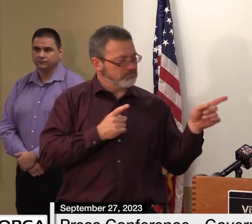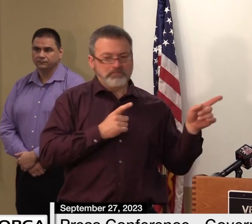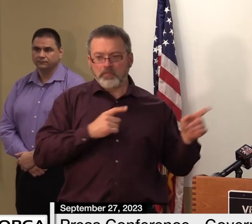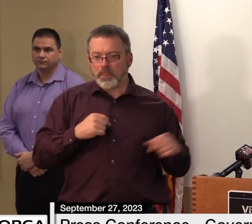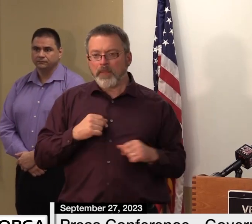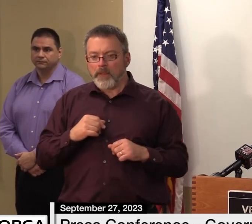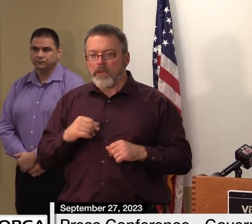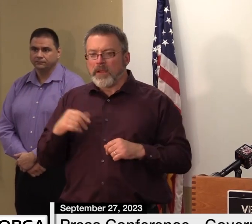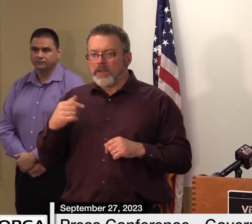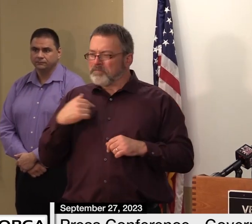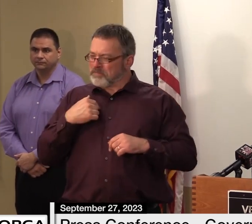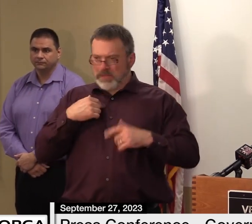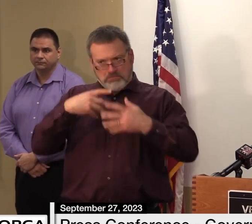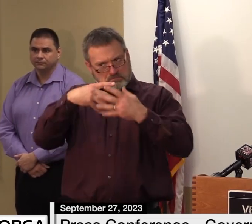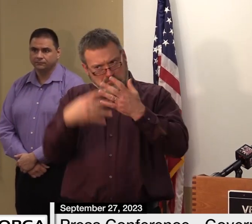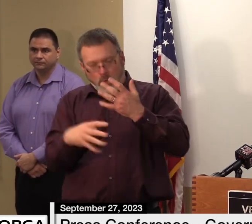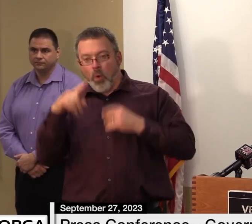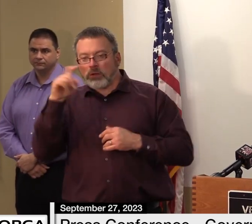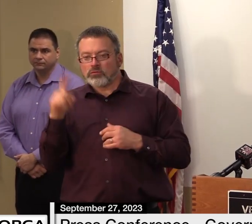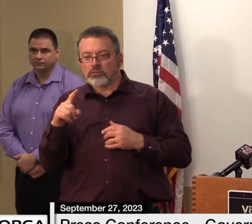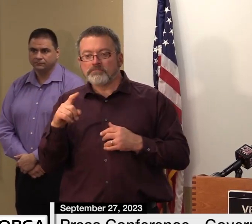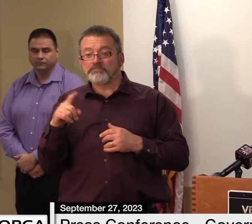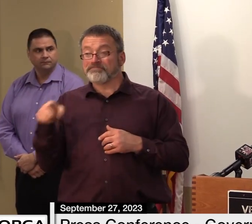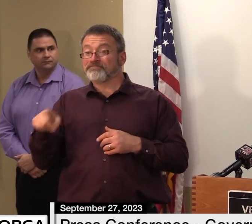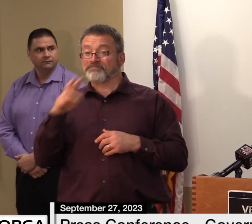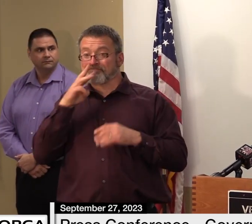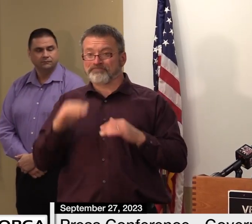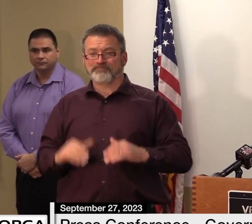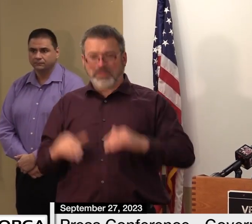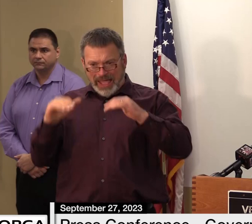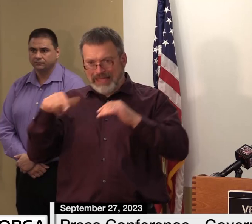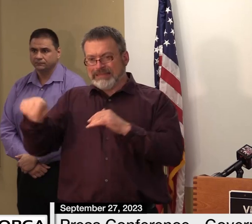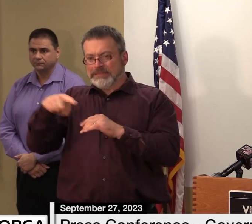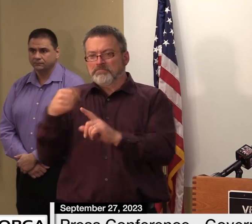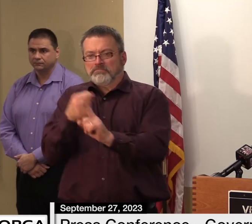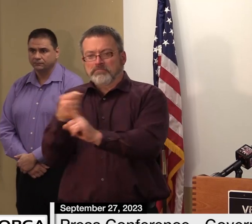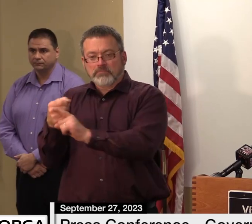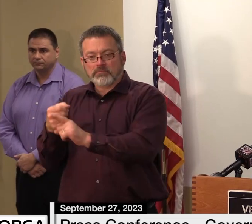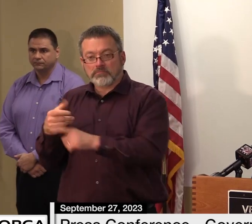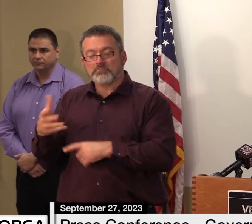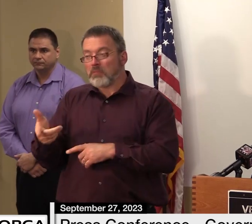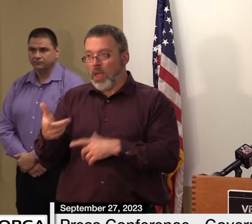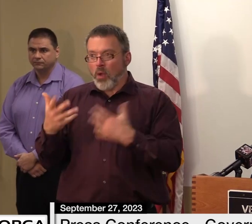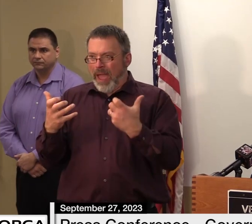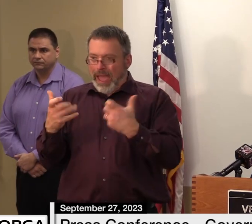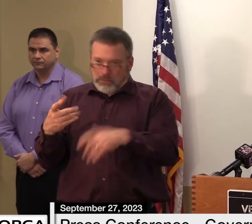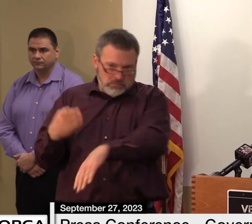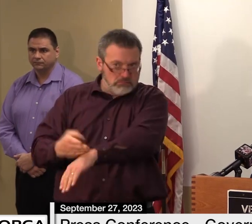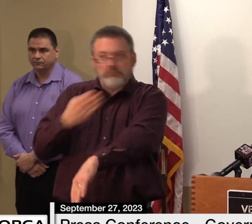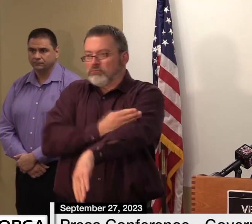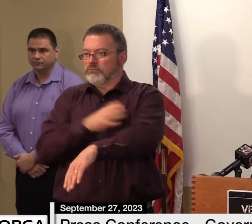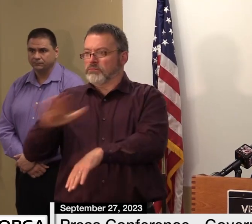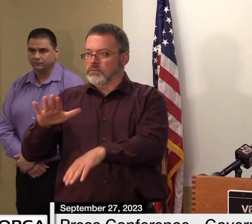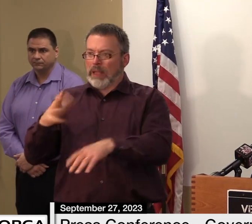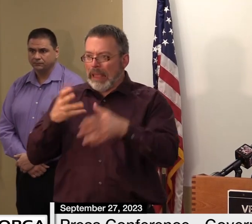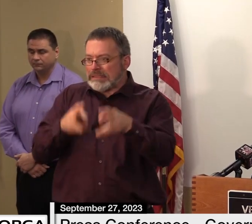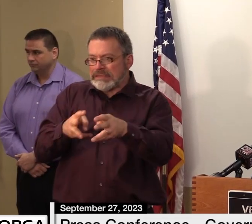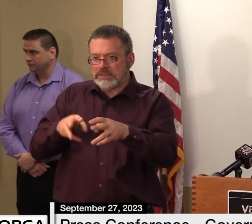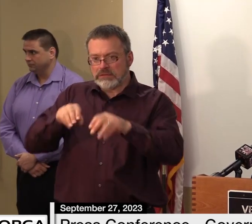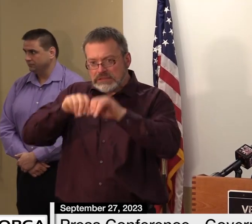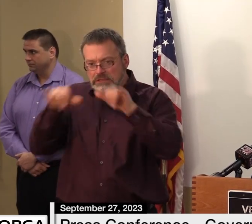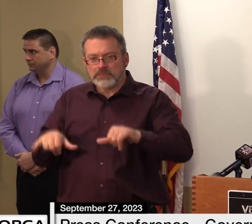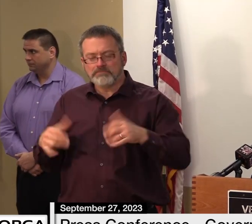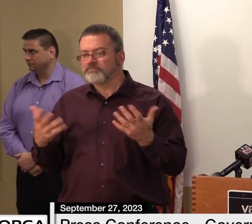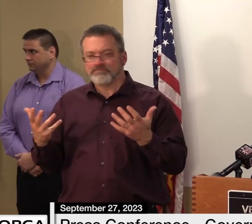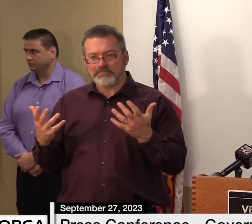in Vermont pre-flood who were interested in upgrading their home heating systems. I can imagine that a lot of people, if they weren't